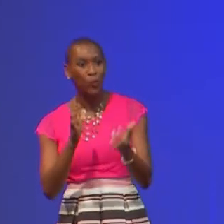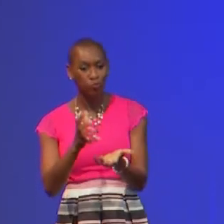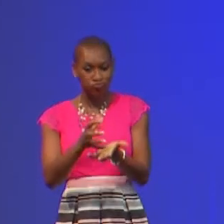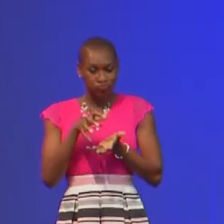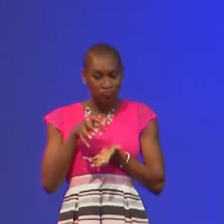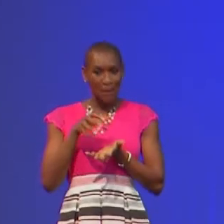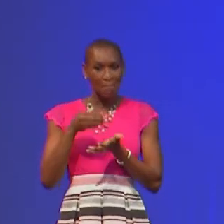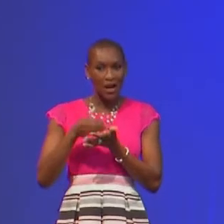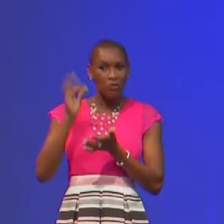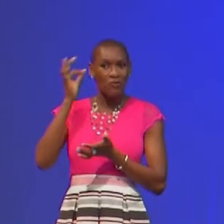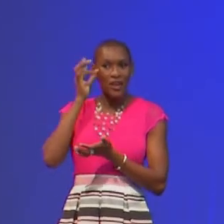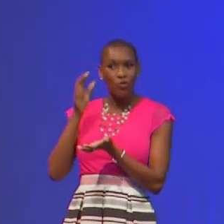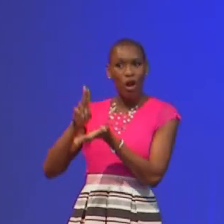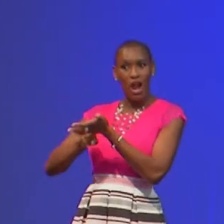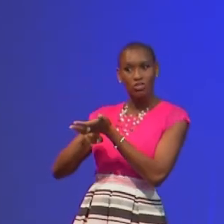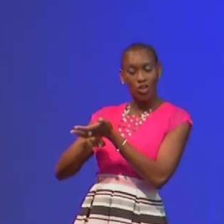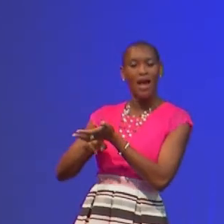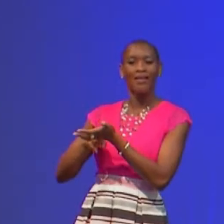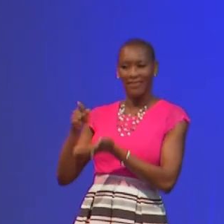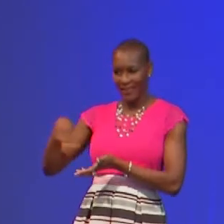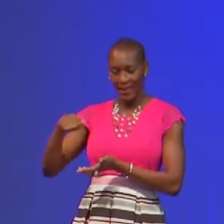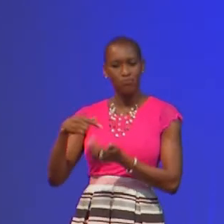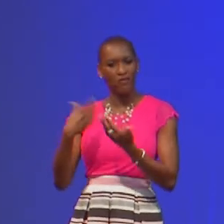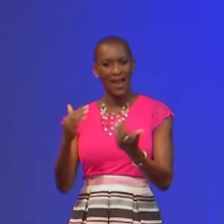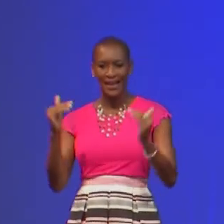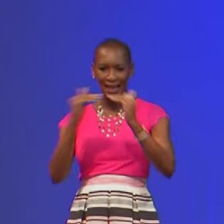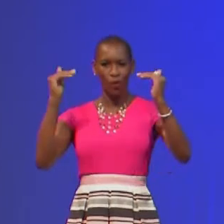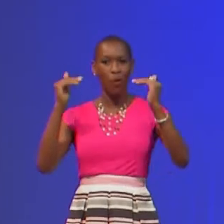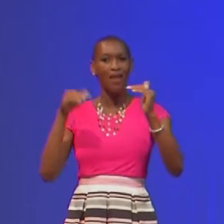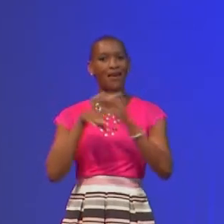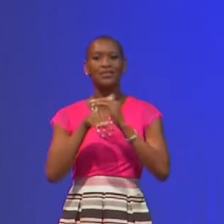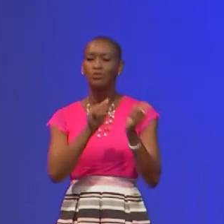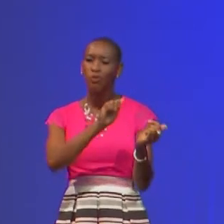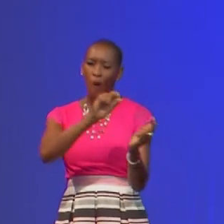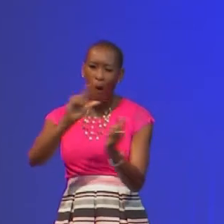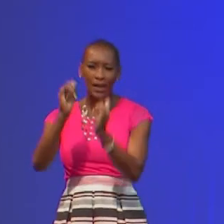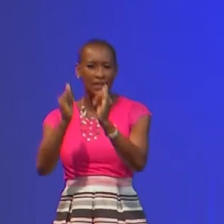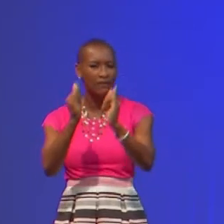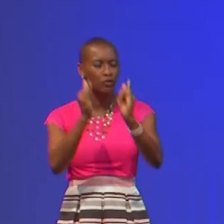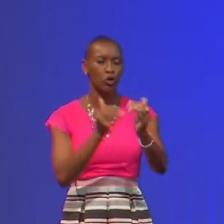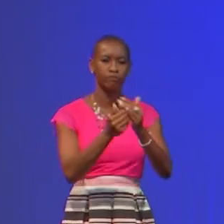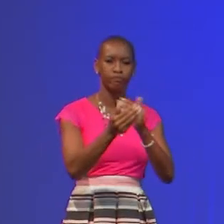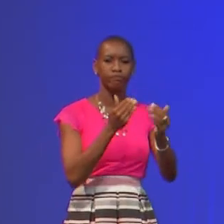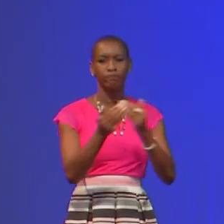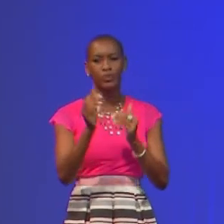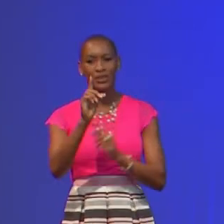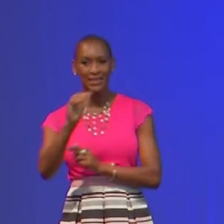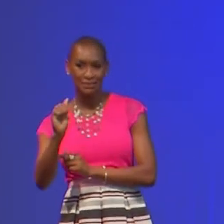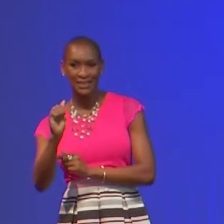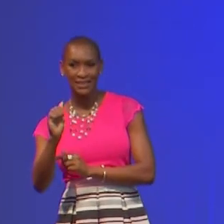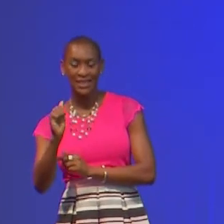day, ensuring that people who do receive monies from federal